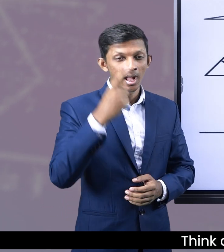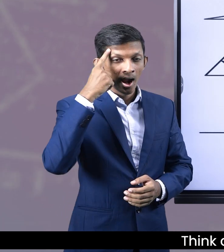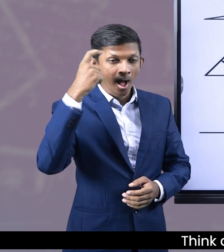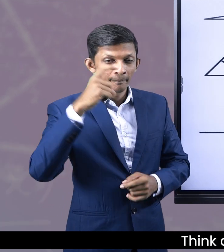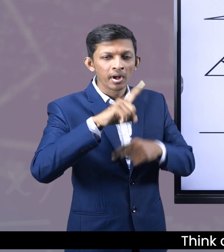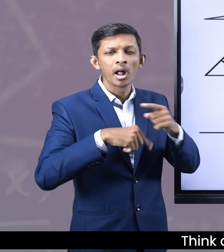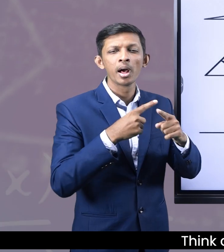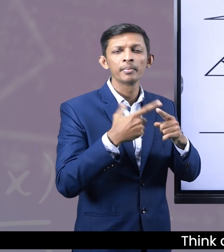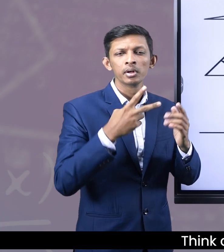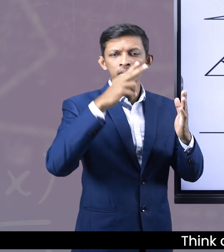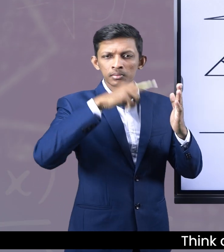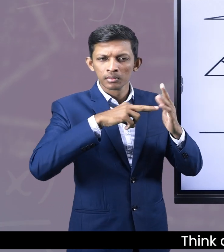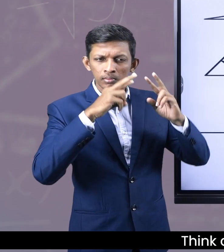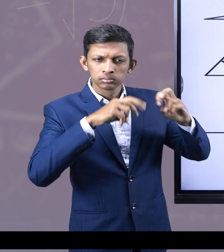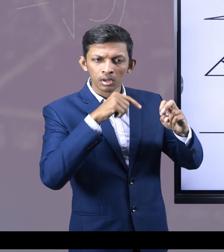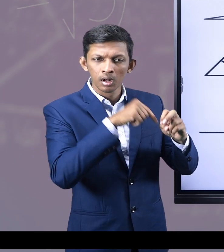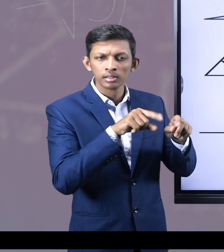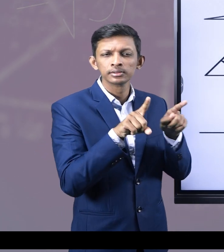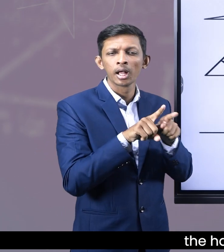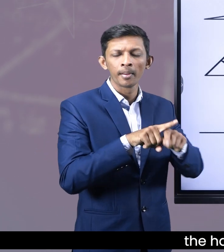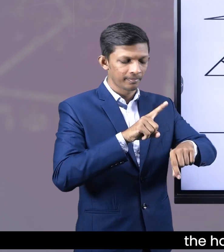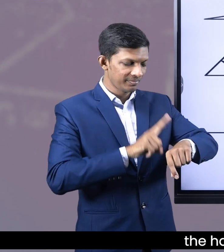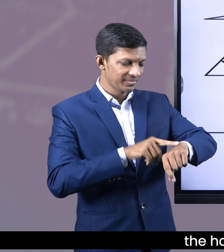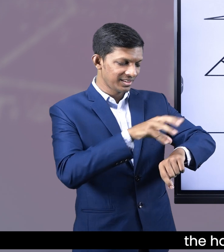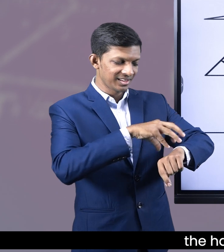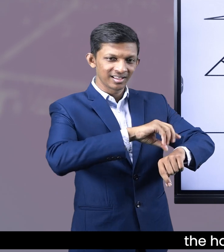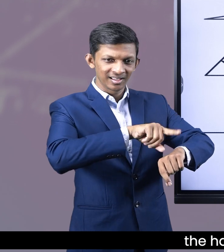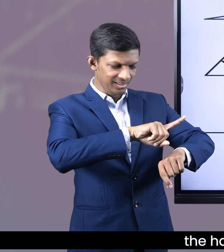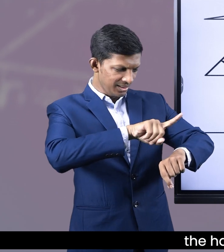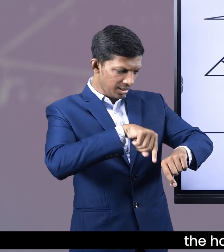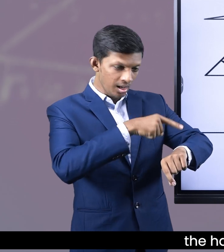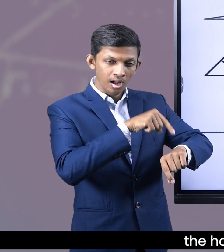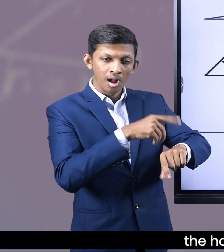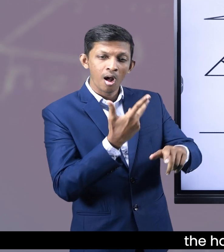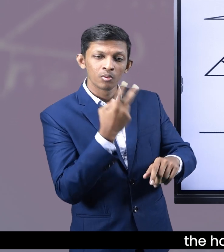Think about the corner of a book or the way the hands of a clock show time.